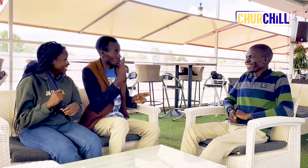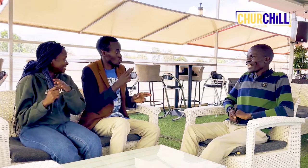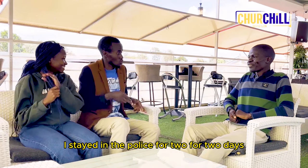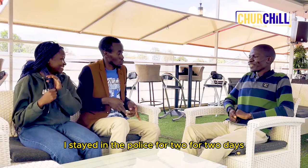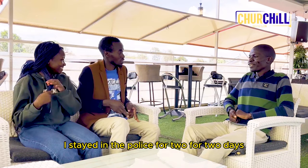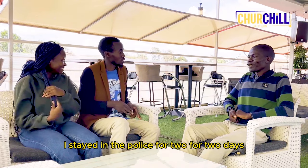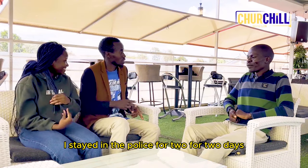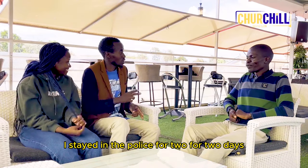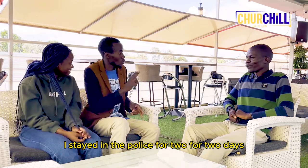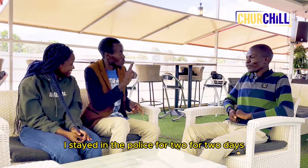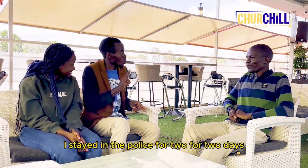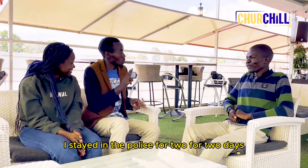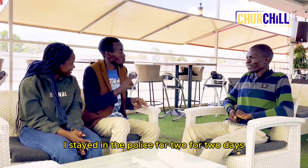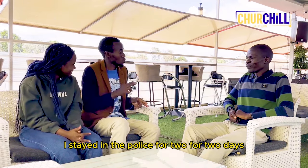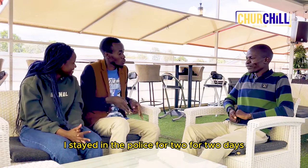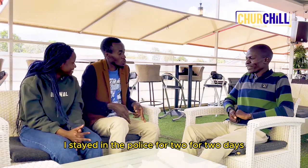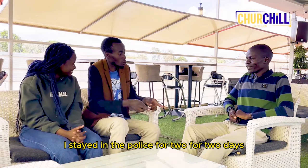I stayed in the police for two days.